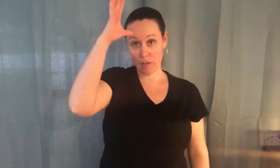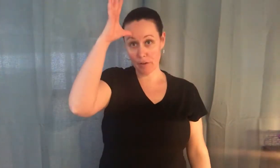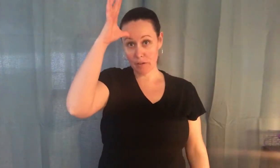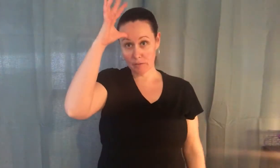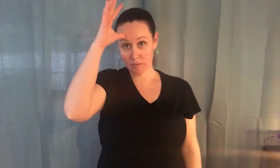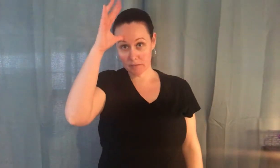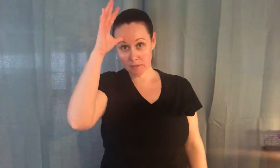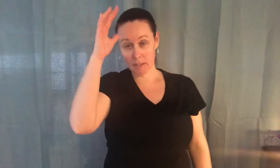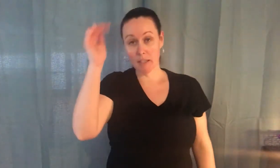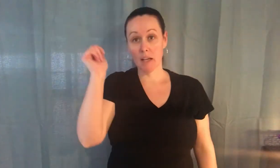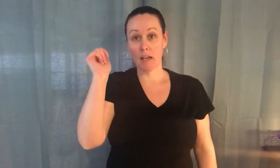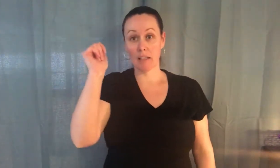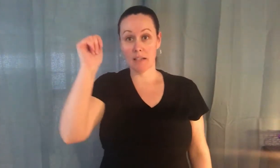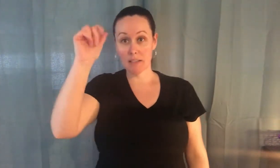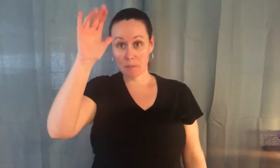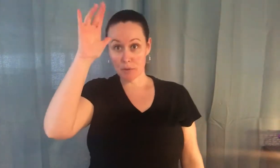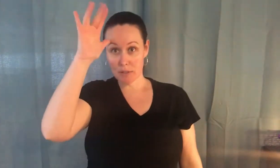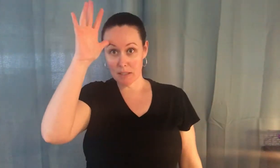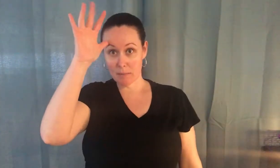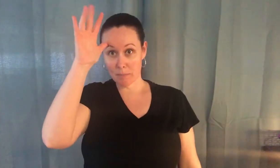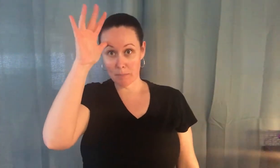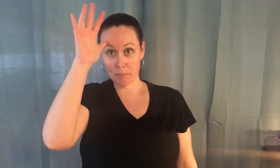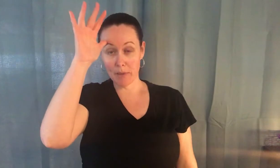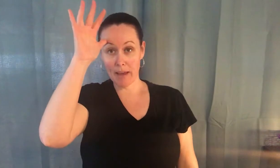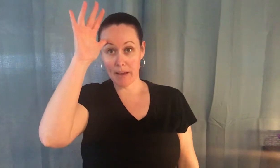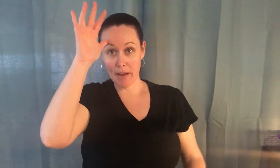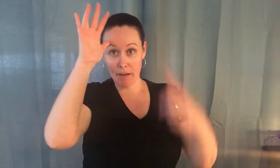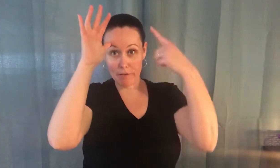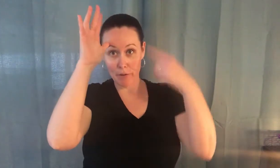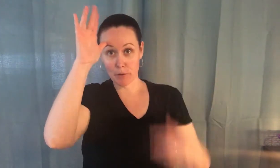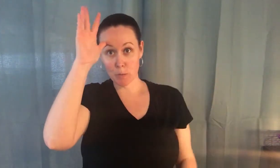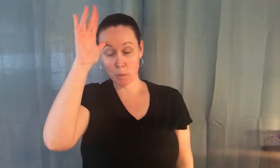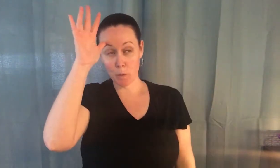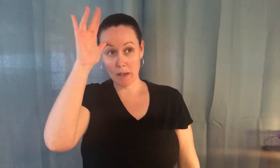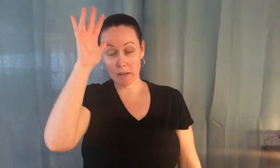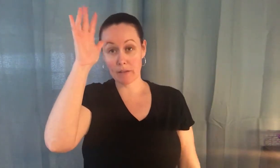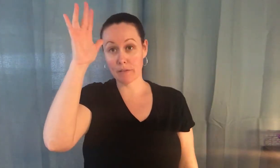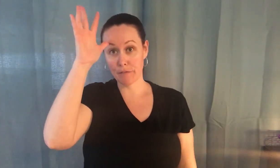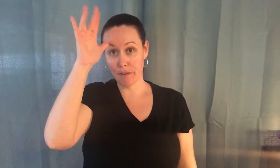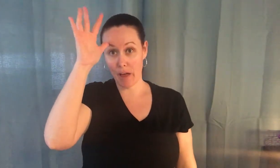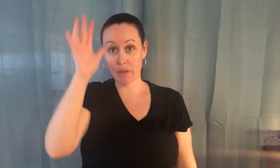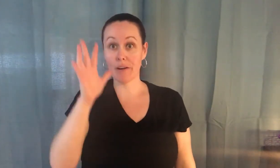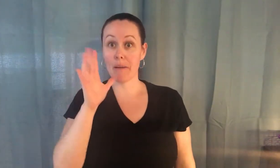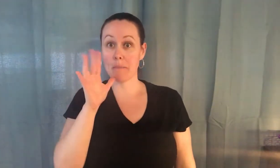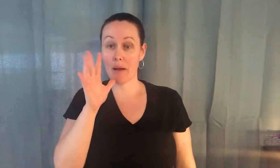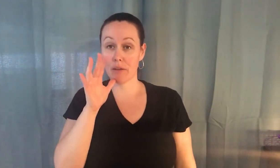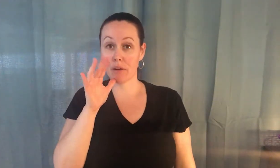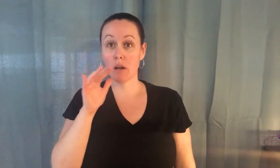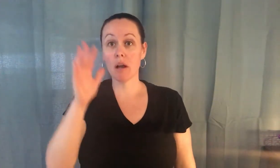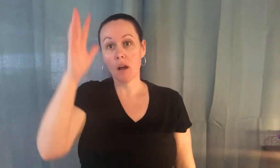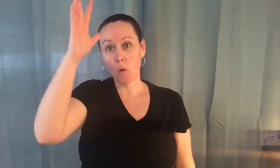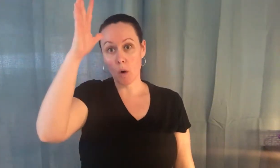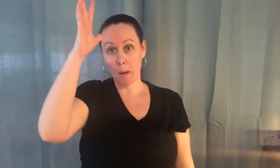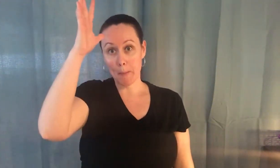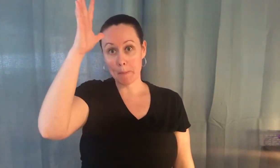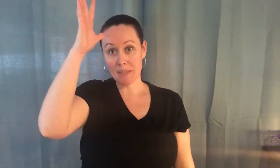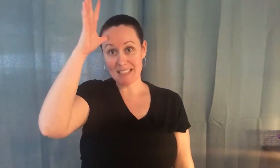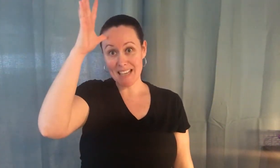Father. A lot of times you'll see the fingers wiggling for father and mother, or